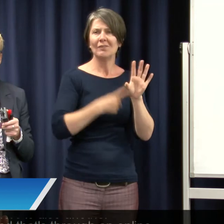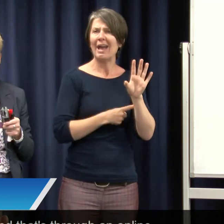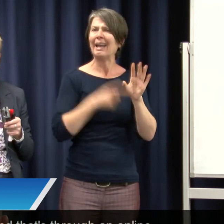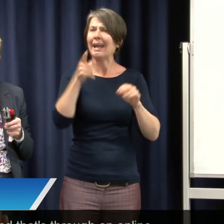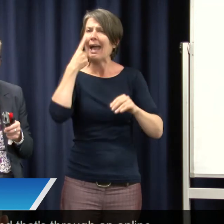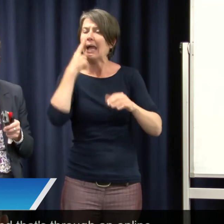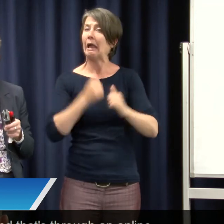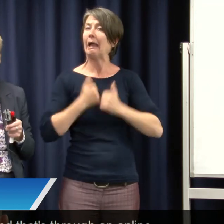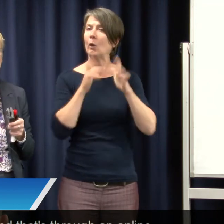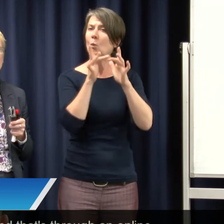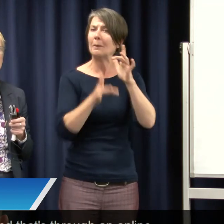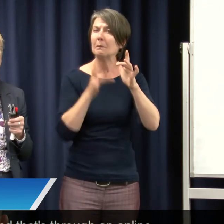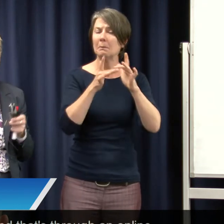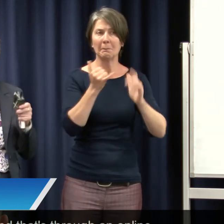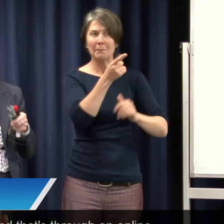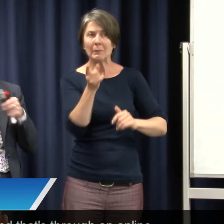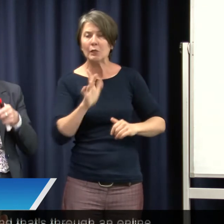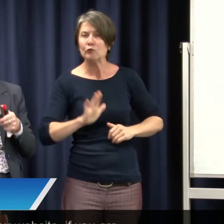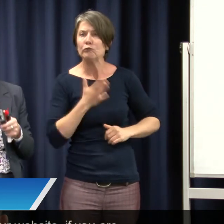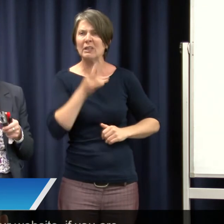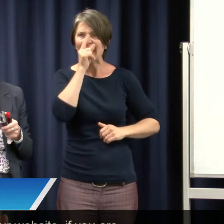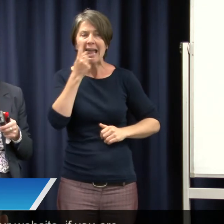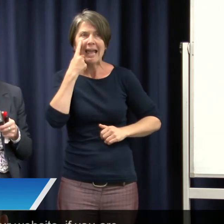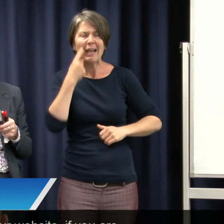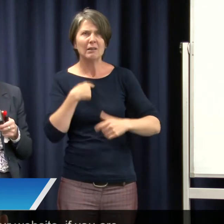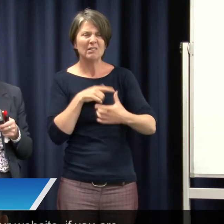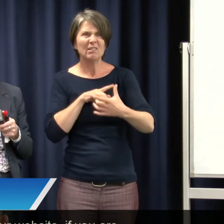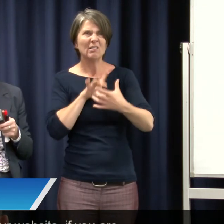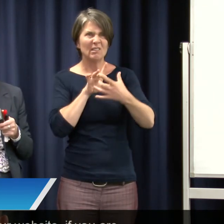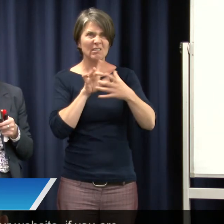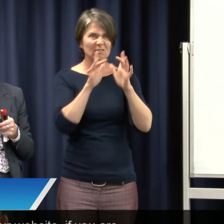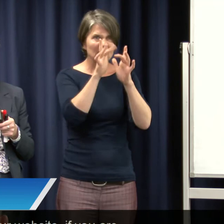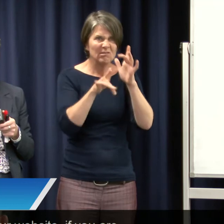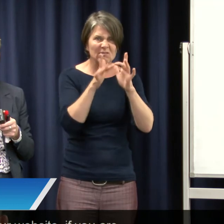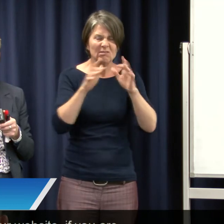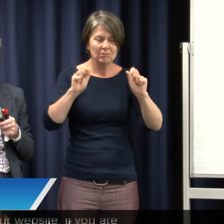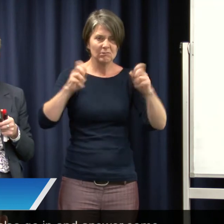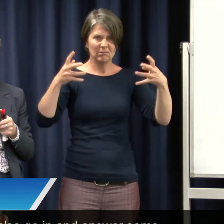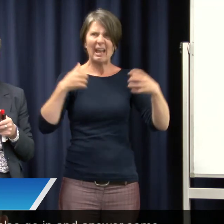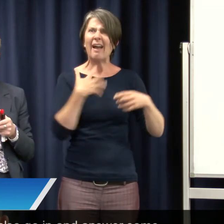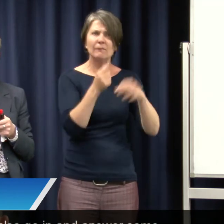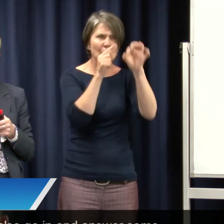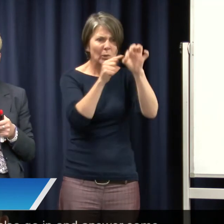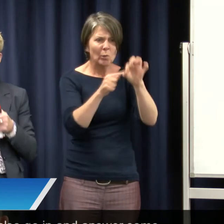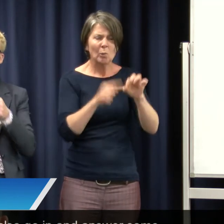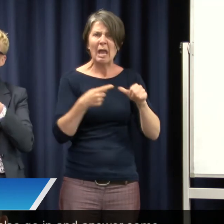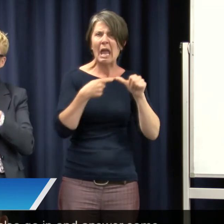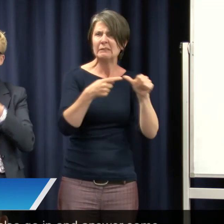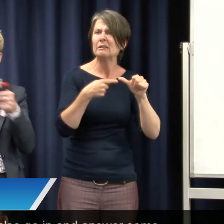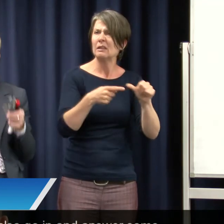you're interested to also go in and answer some specific questions there, please feel free to do that, or let